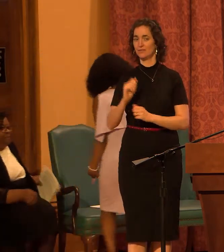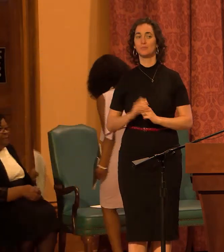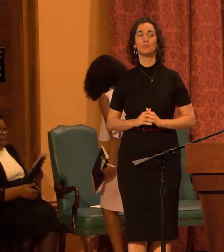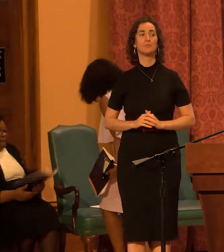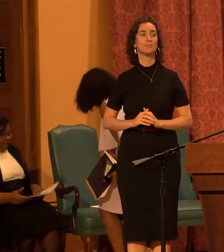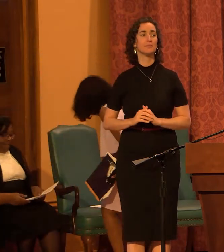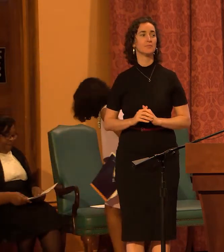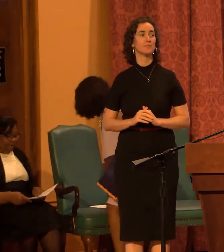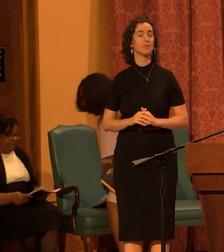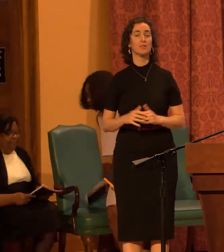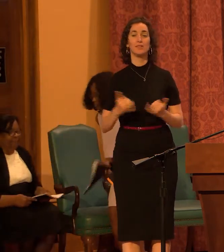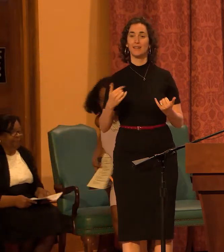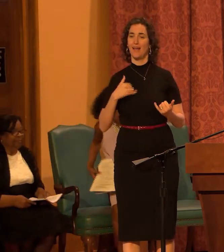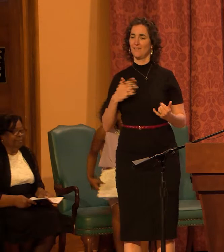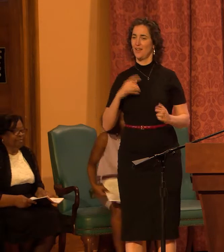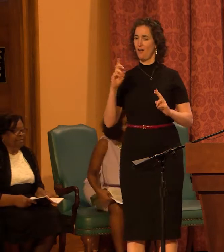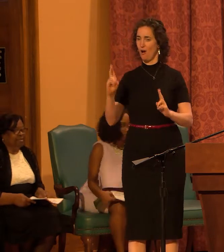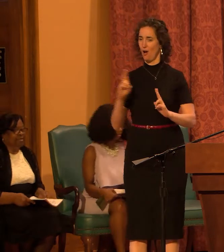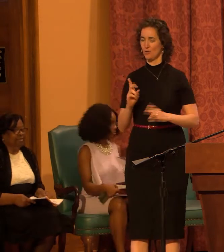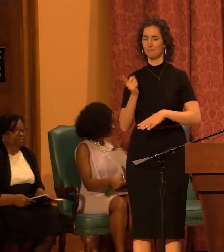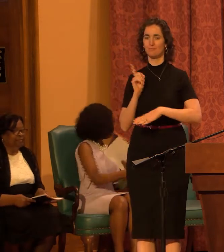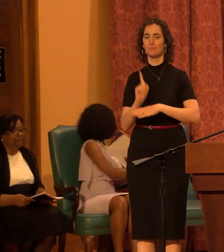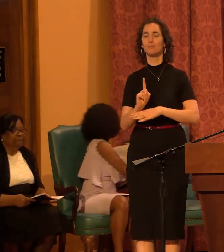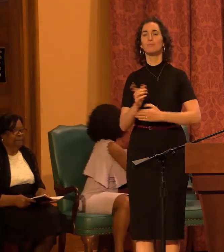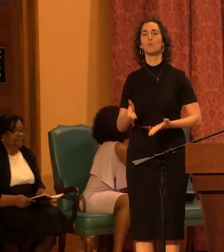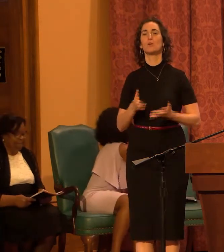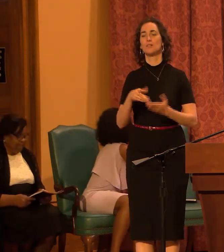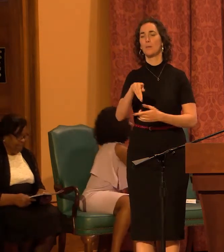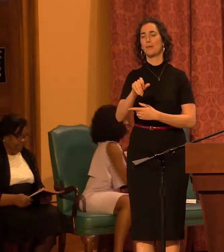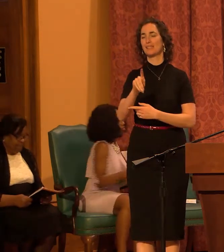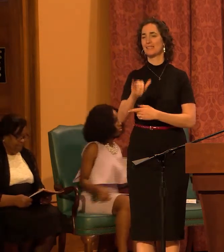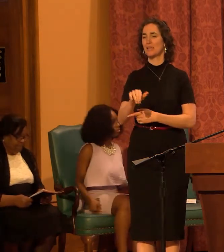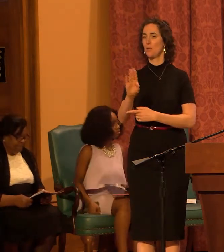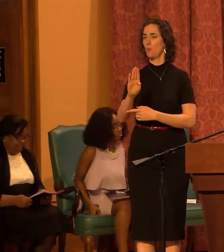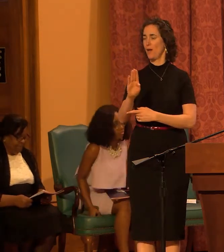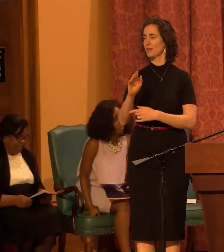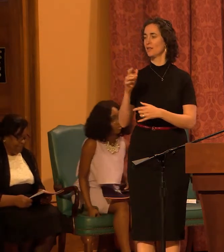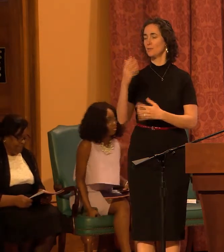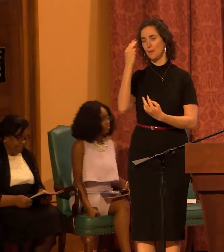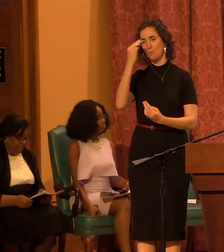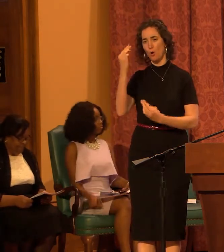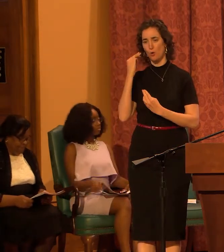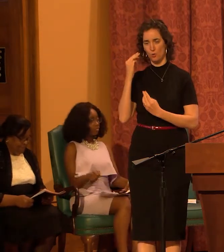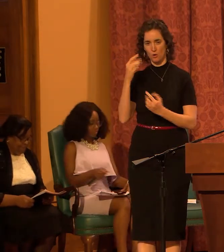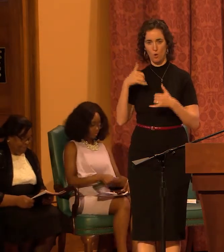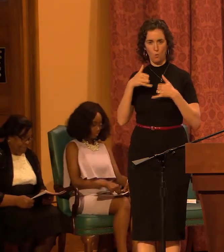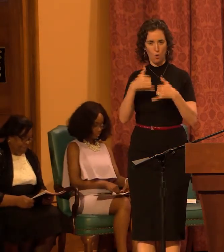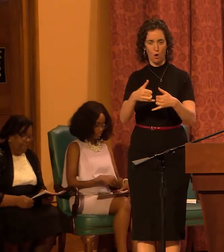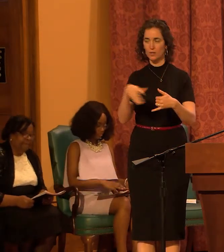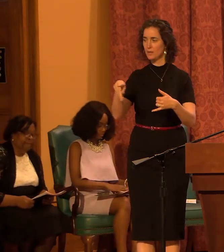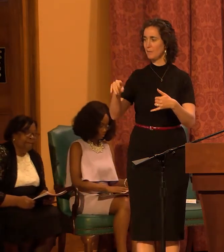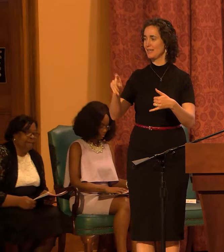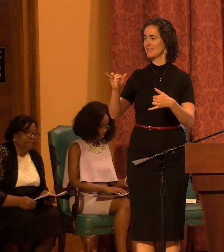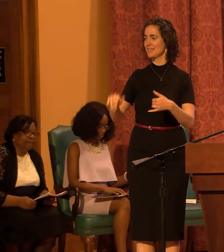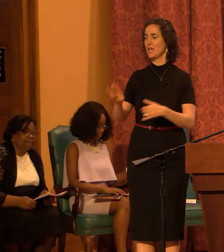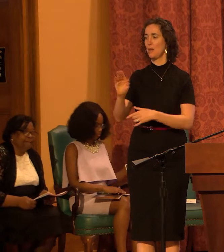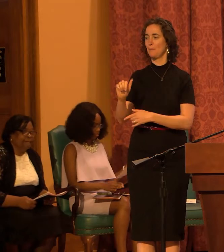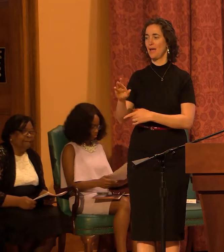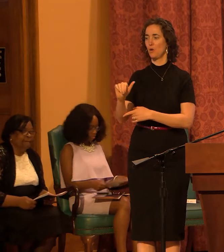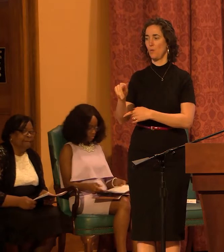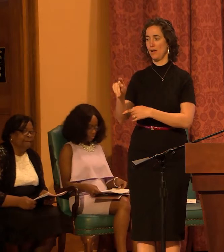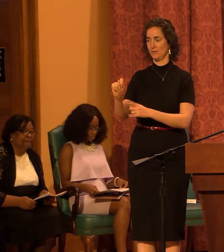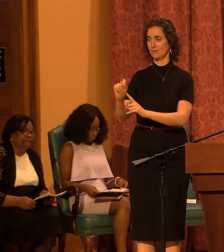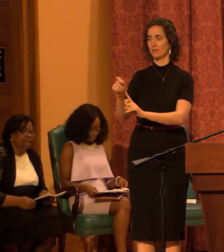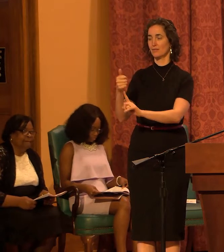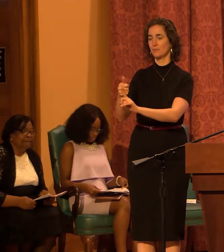Affairs. I'm honored to present the Patsy Baret Memorial Award. Patsy Baret was a human rights